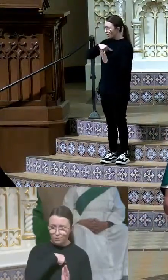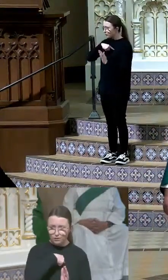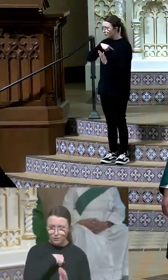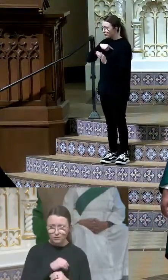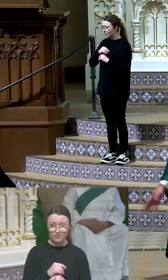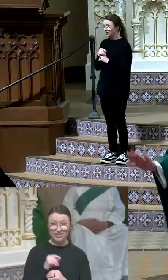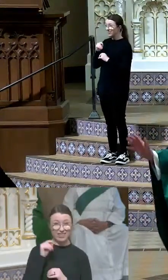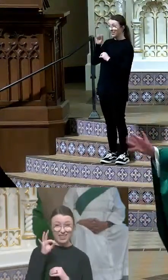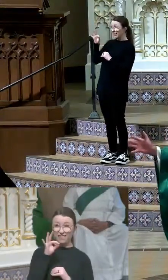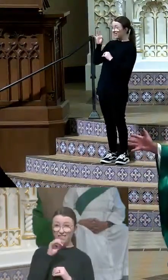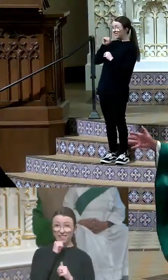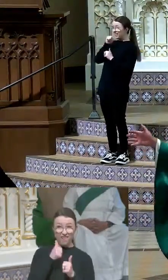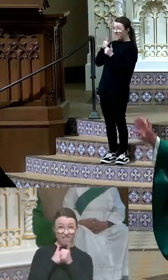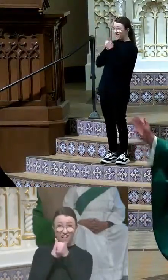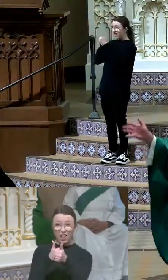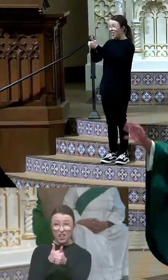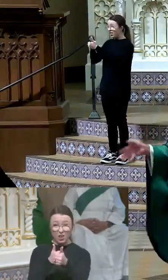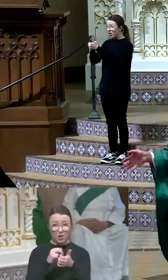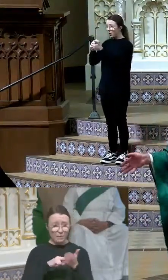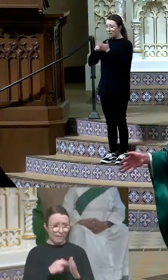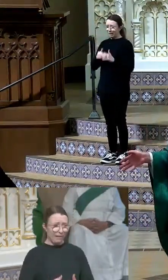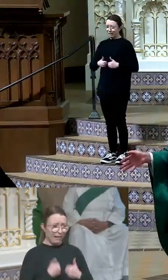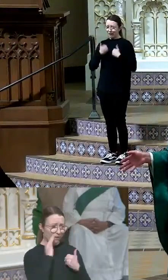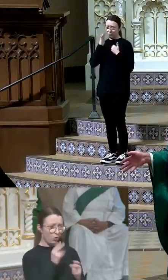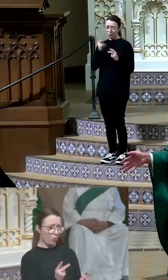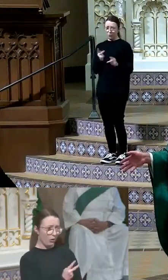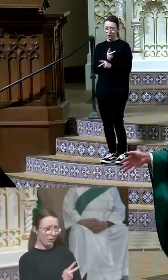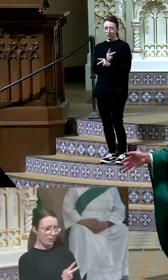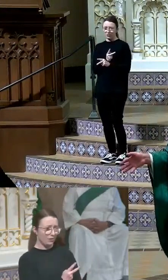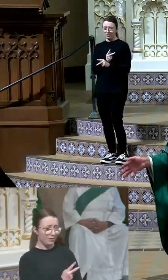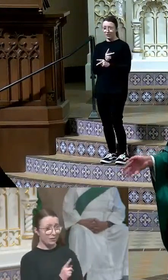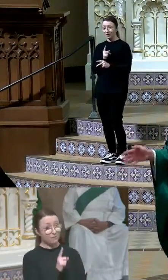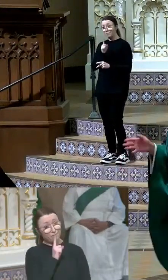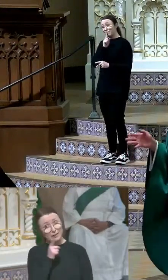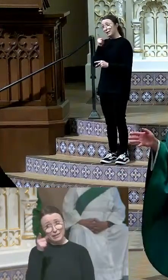them. So basically, suck it up and deal with it.